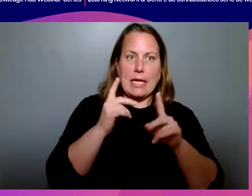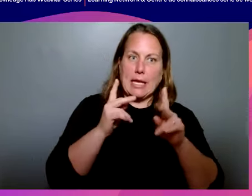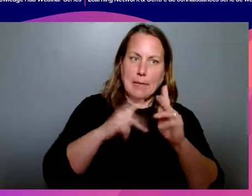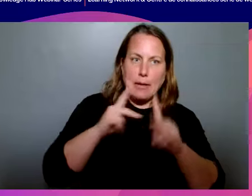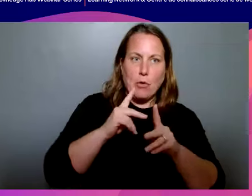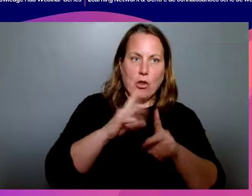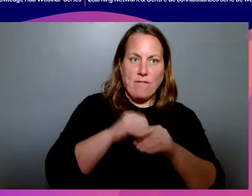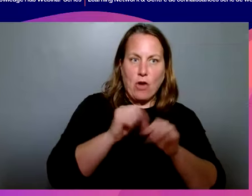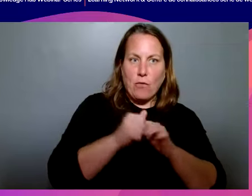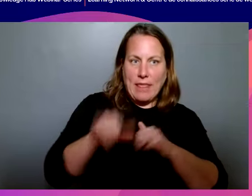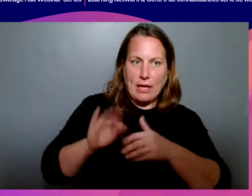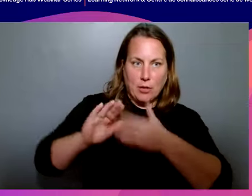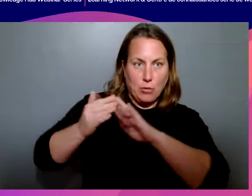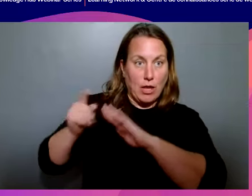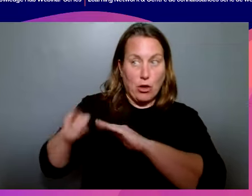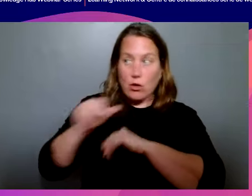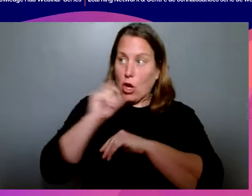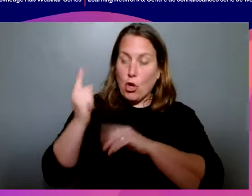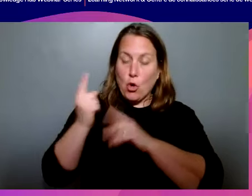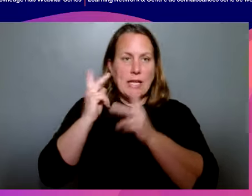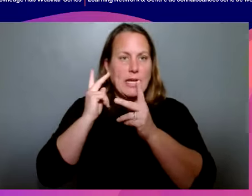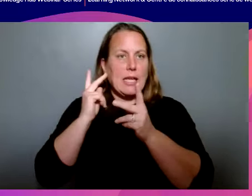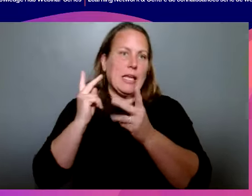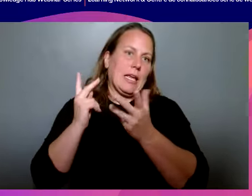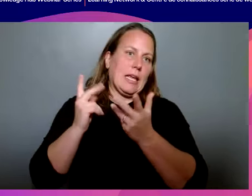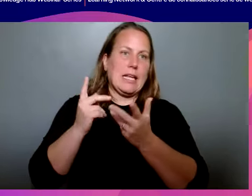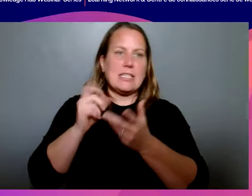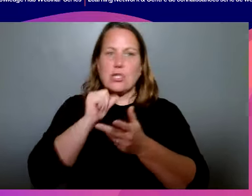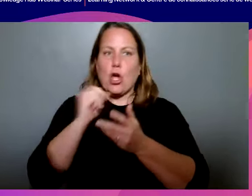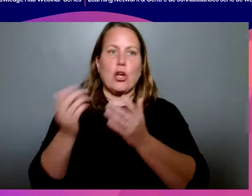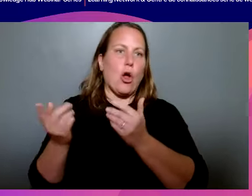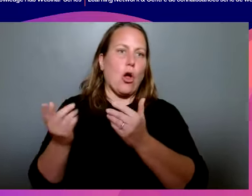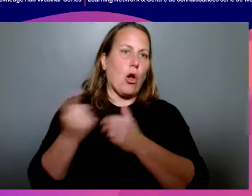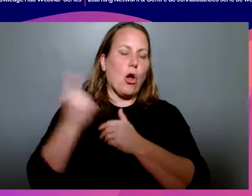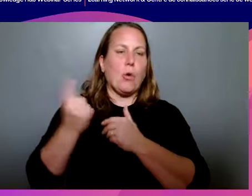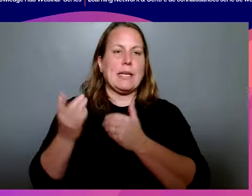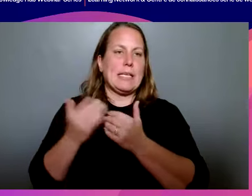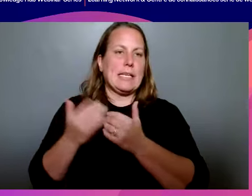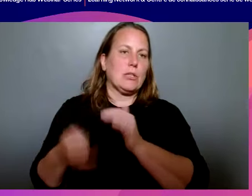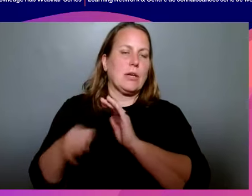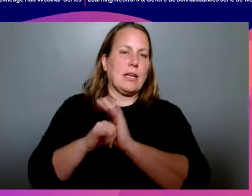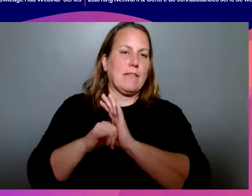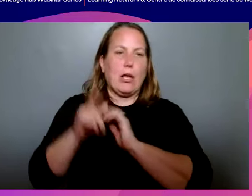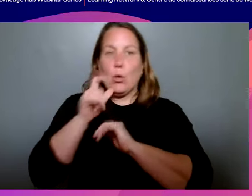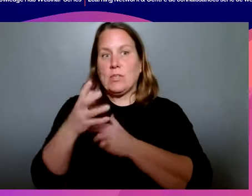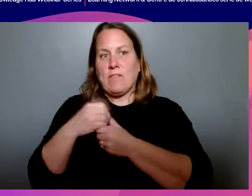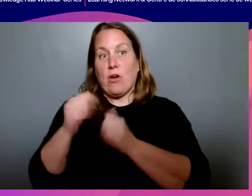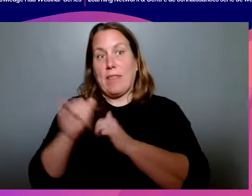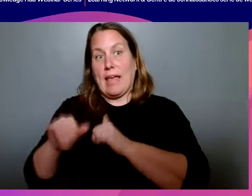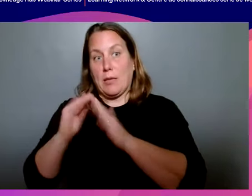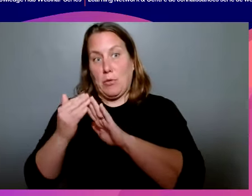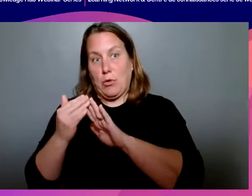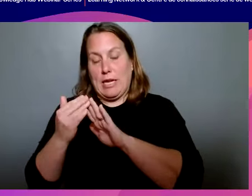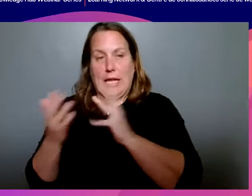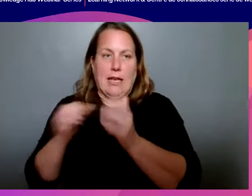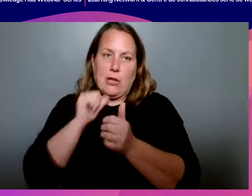as visibly part of the community as others, and may not be tapped to do these kinds of things.